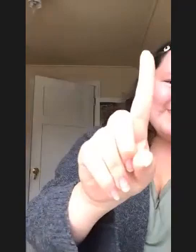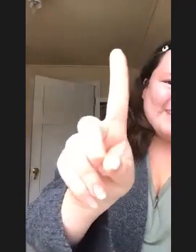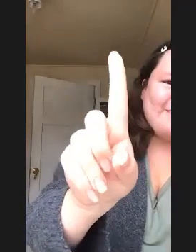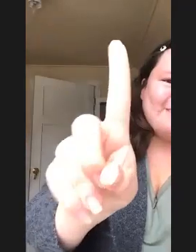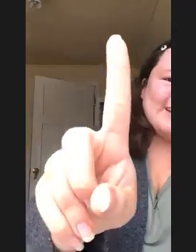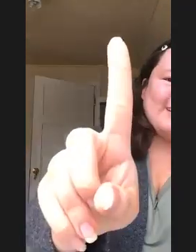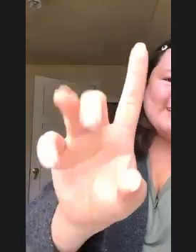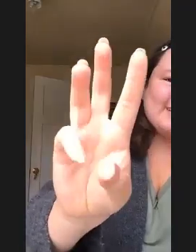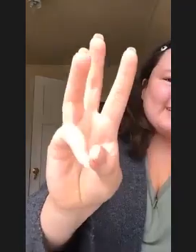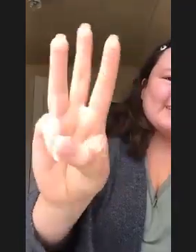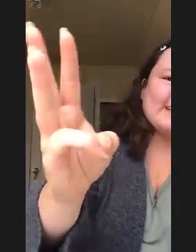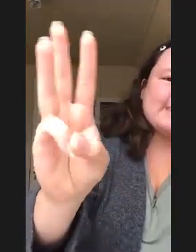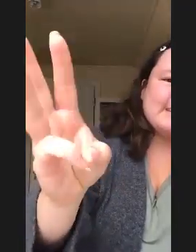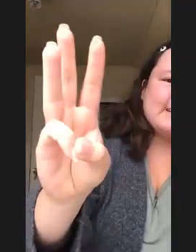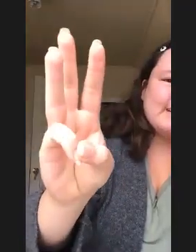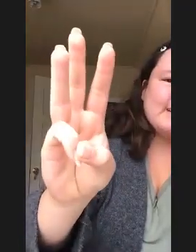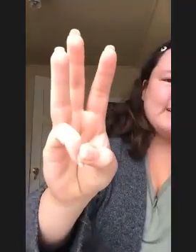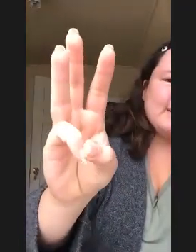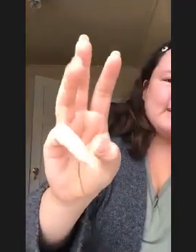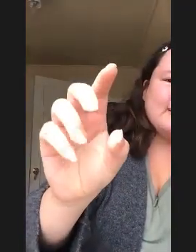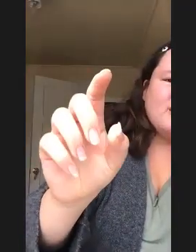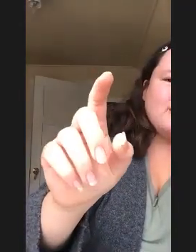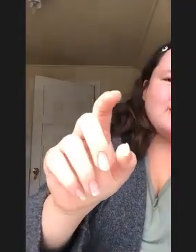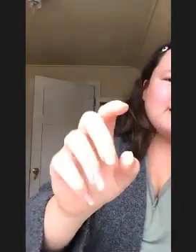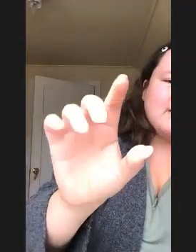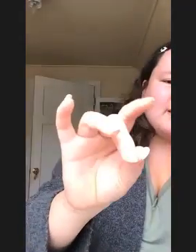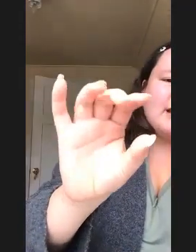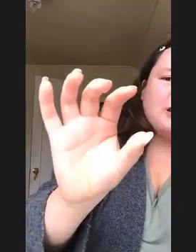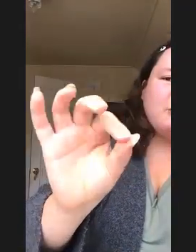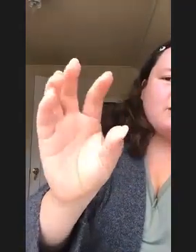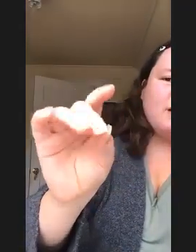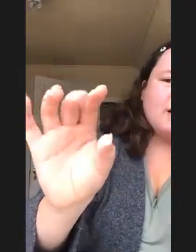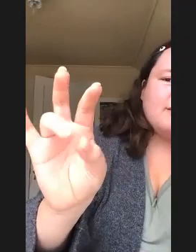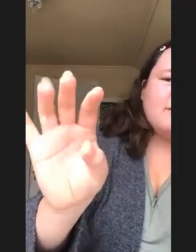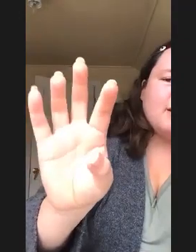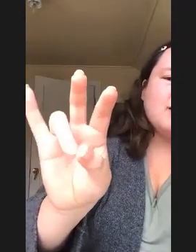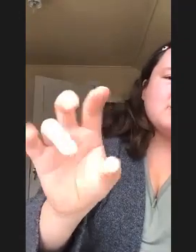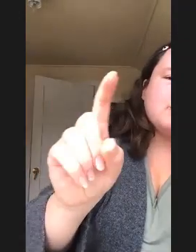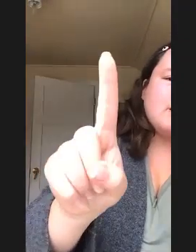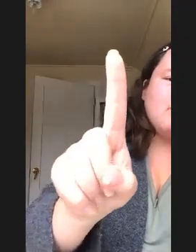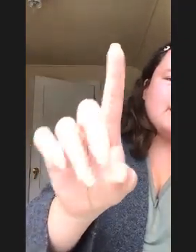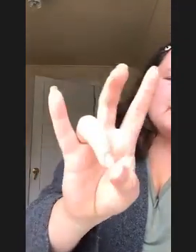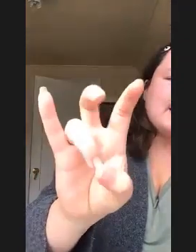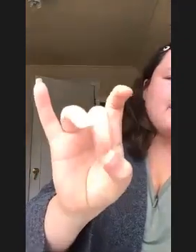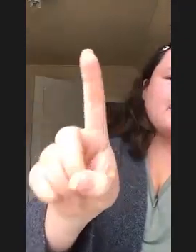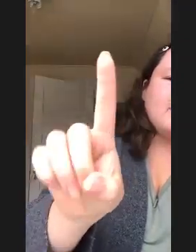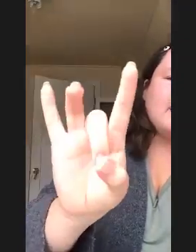the 1, 6. And then kind of move along the fingers, you know, 1, 7, 1,